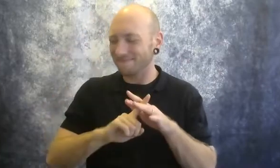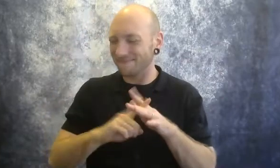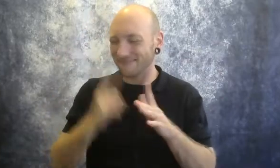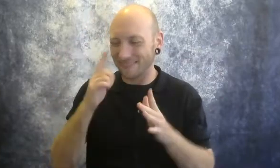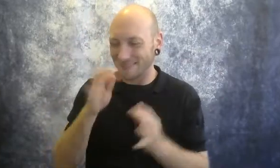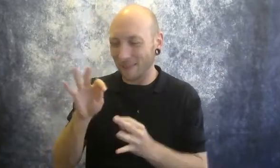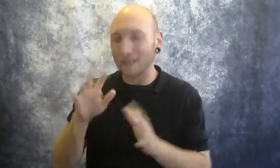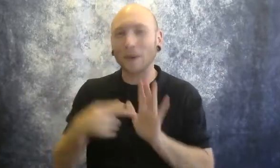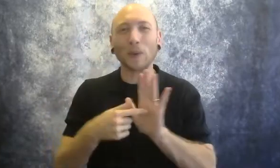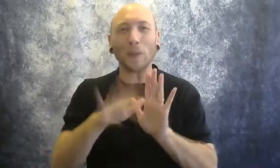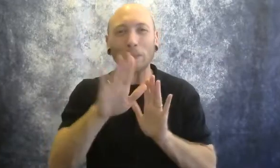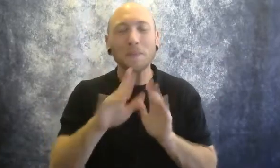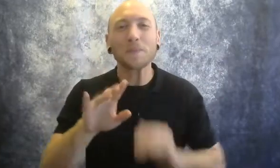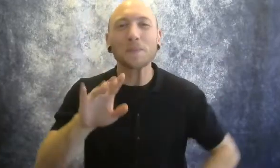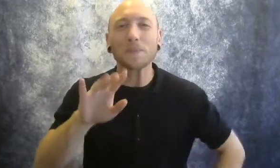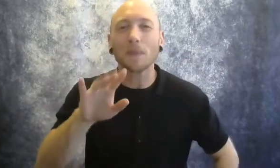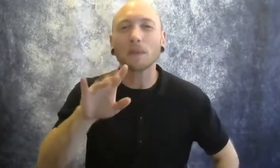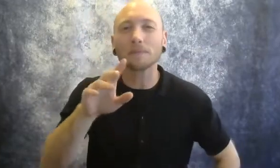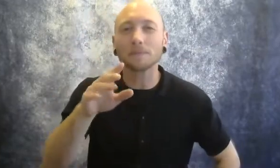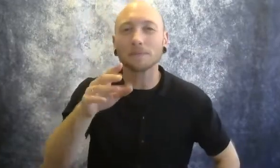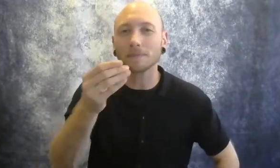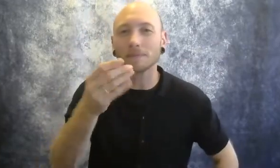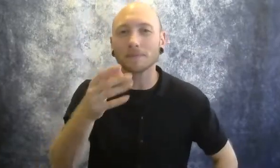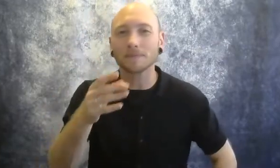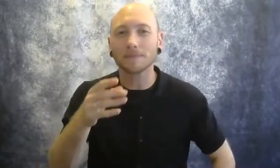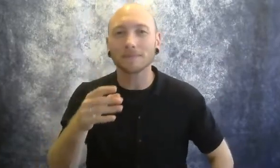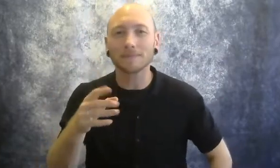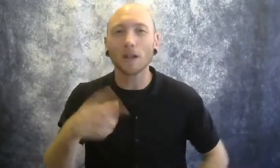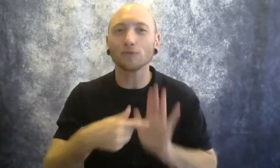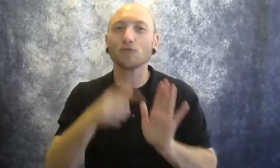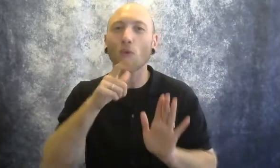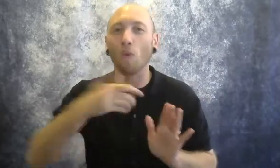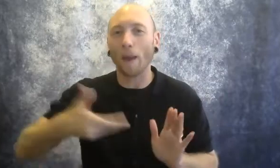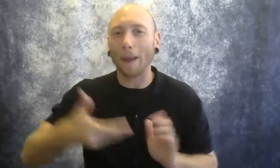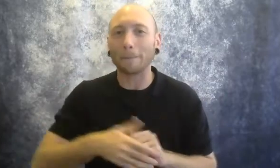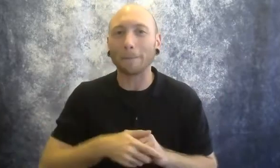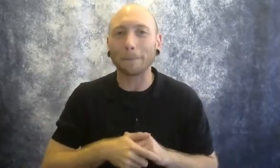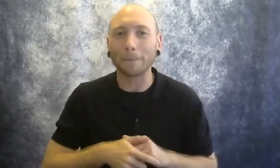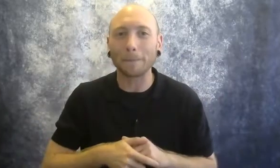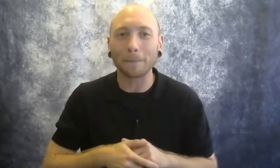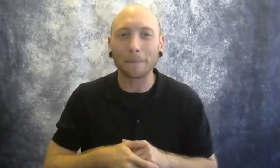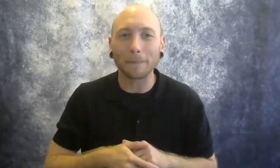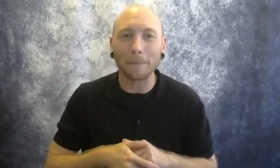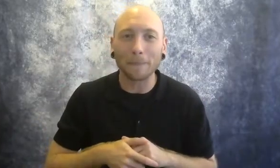anyway, I was thinking about something else here. Is why I got distracted. I just wanted to show you this, because I just wanted you to know who you're dealing with